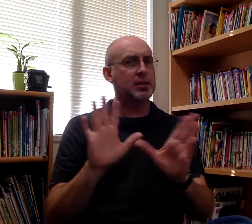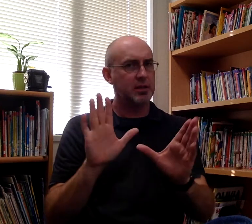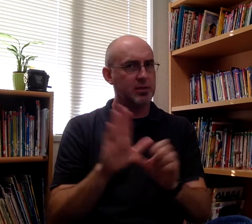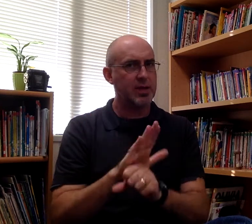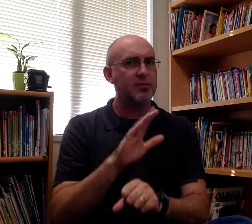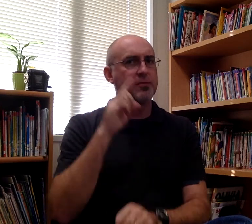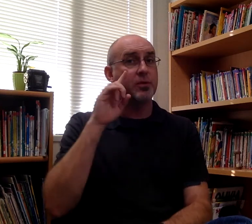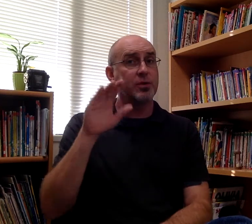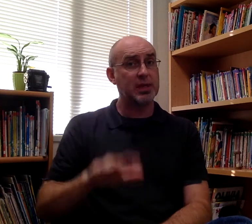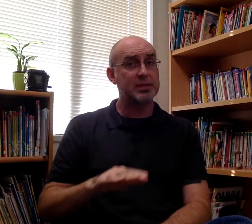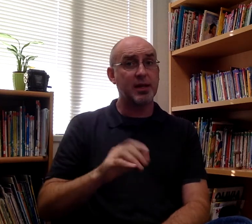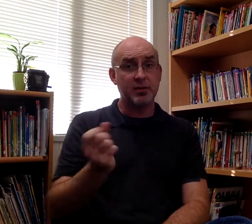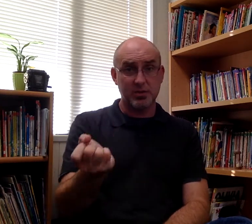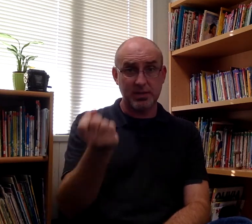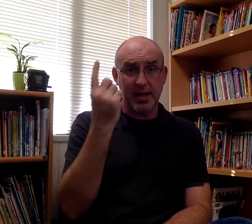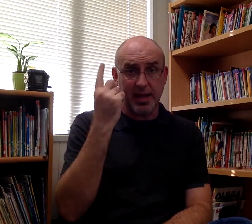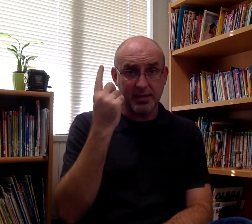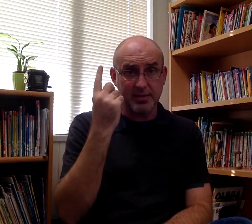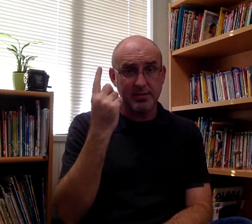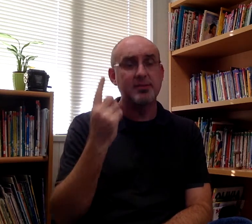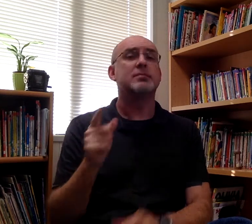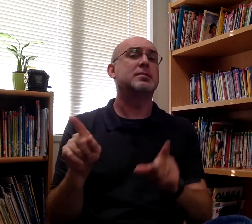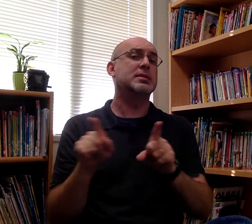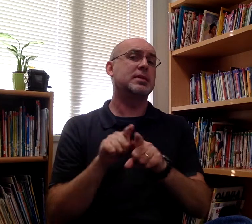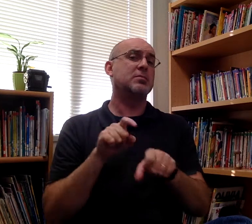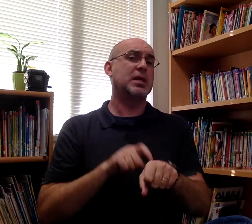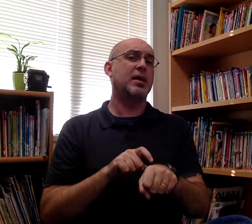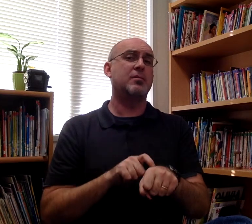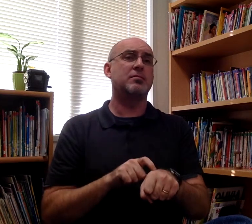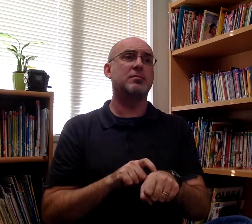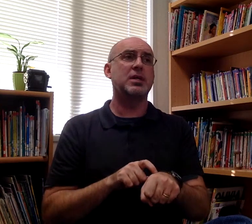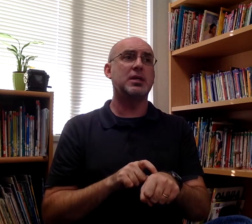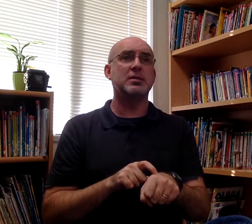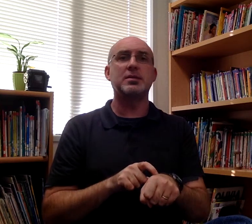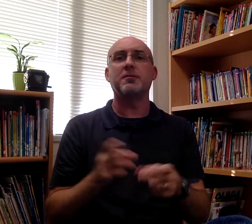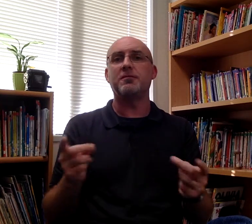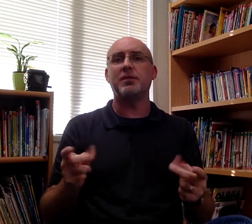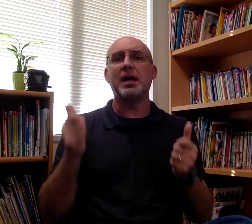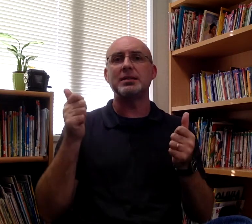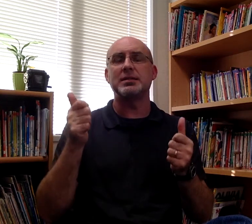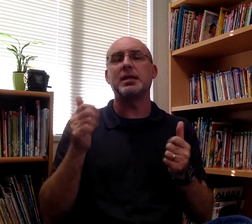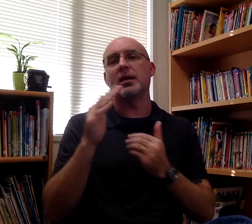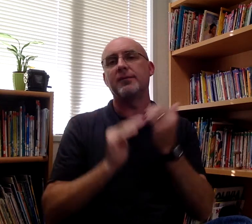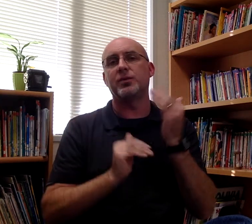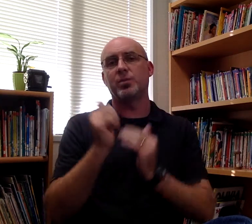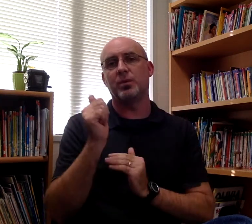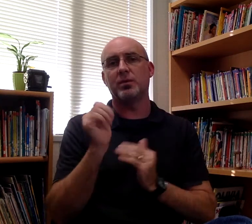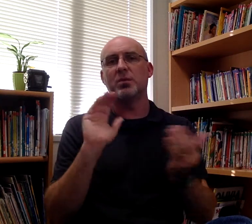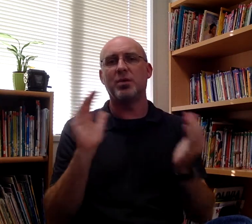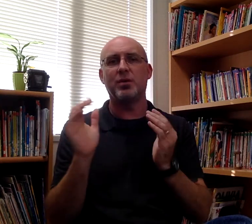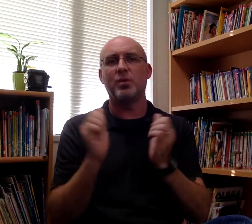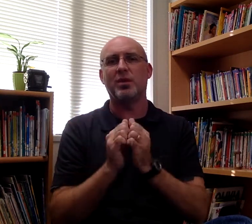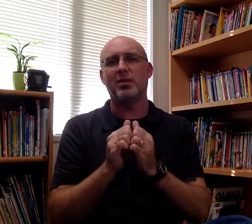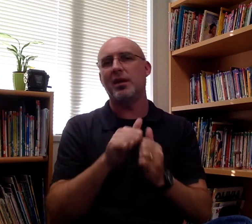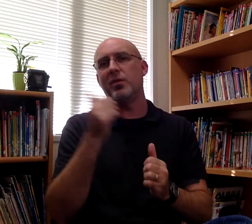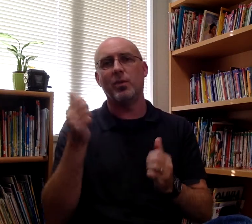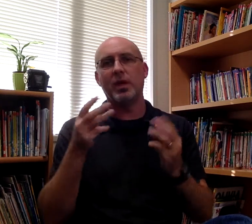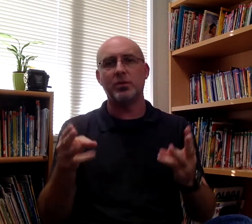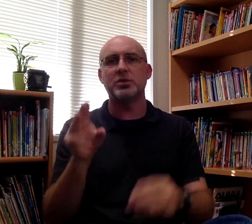clear enough for your kid to understand. At the same time, it's fast and comfortable compared with the other way, which is